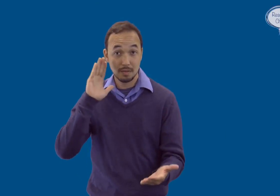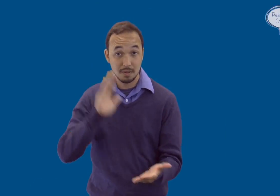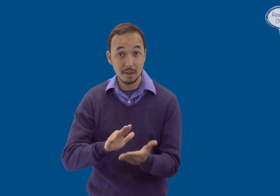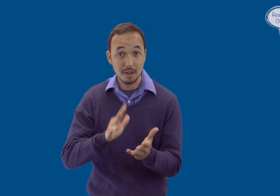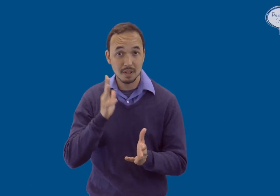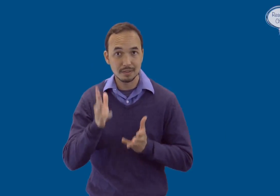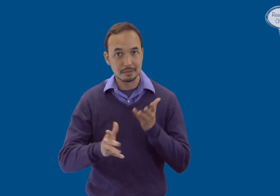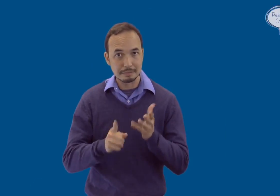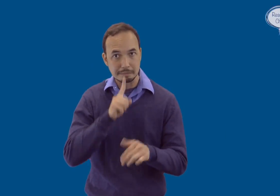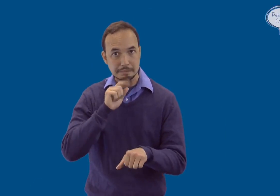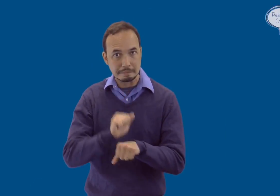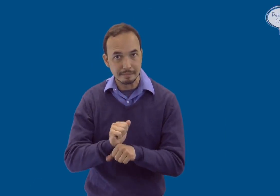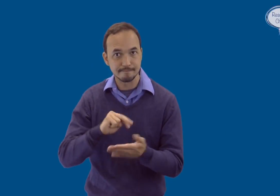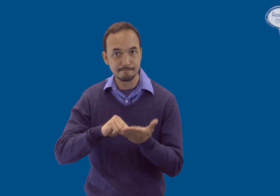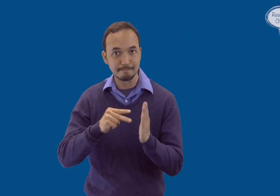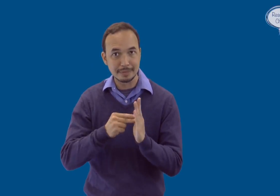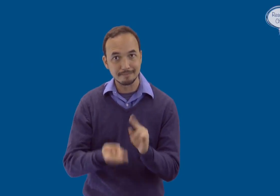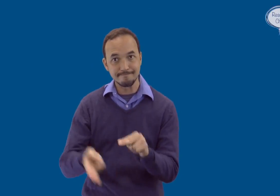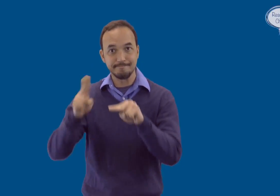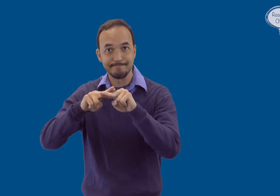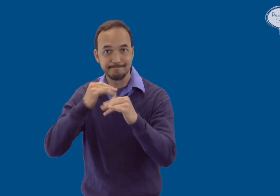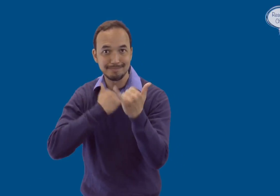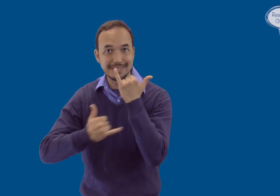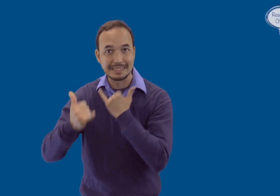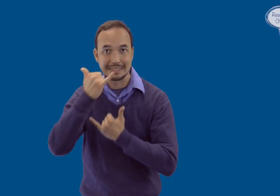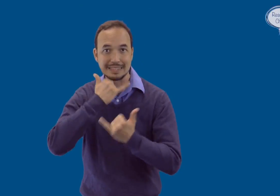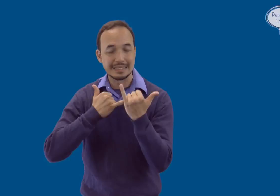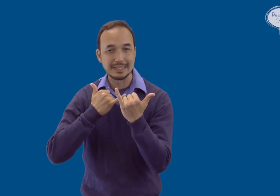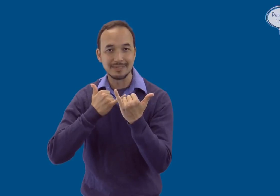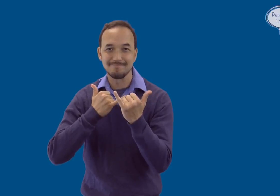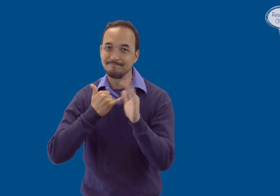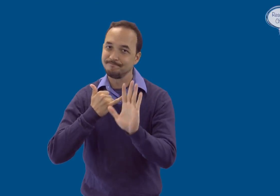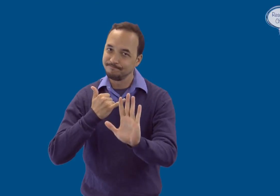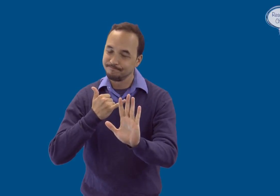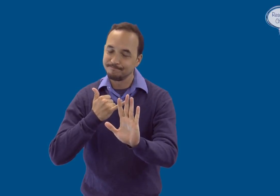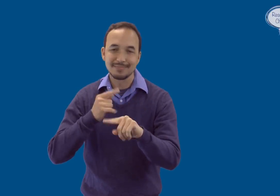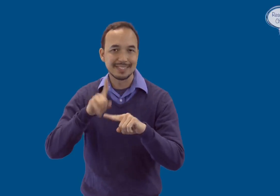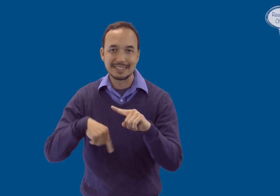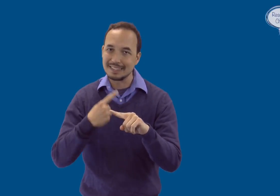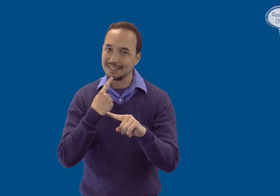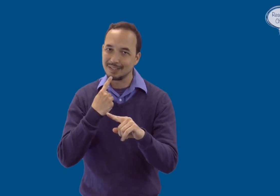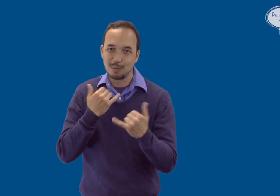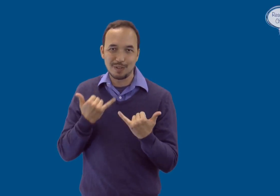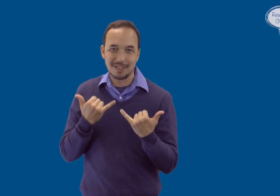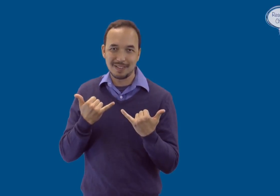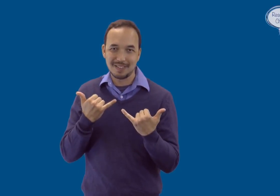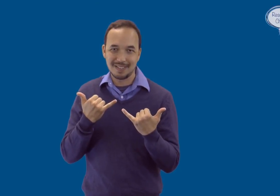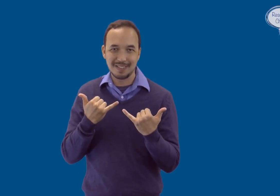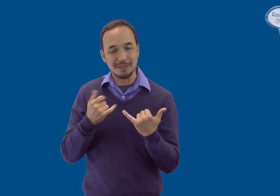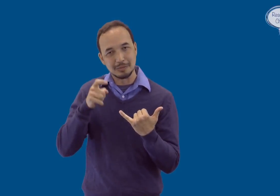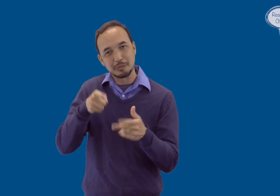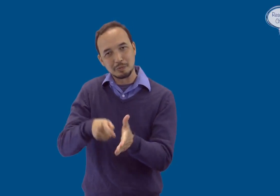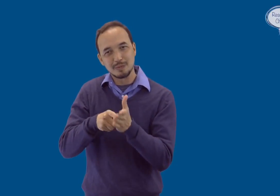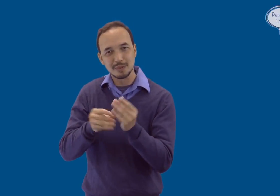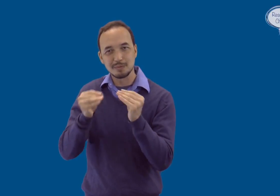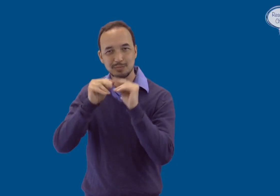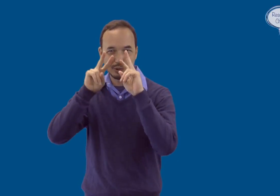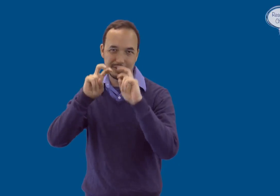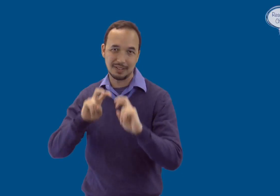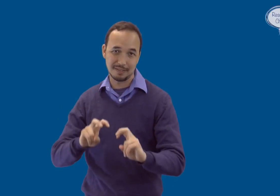that I cannot say definitively that reduction of gesture leads to an increase in disfluencies. In order to determine that for sure, I'm going to